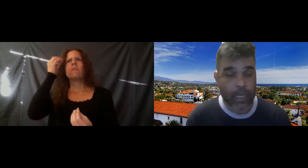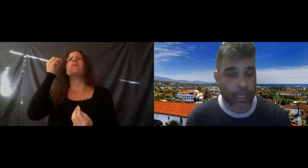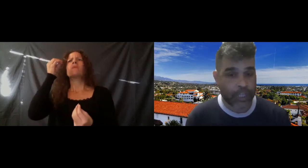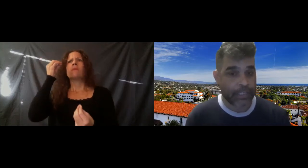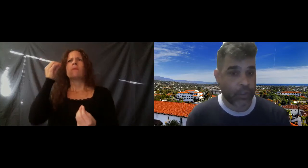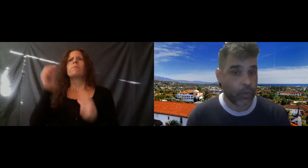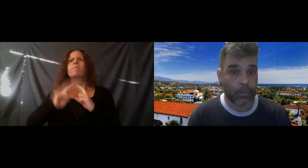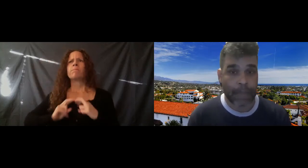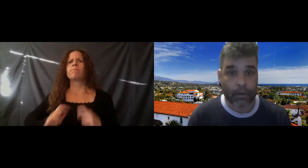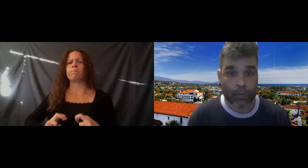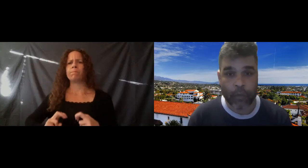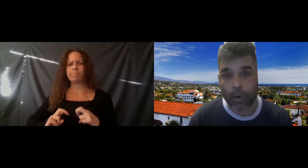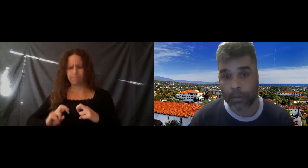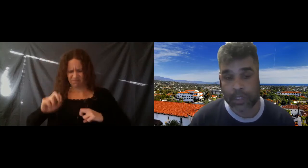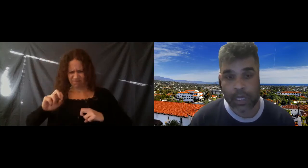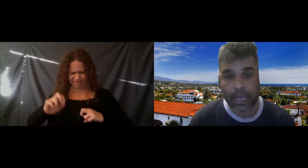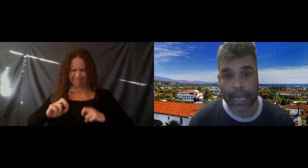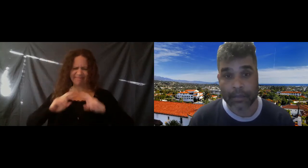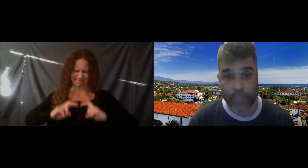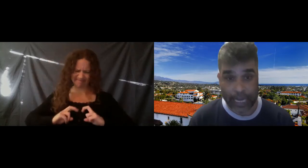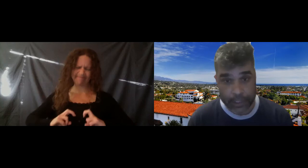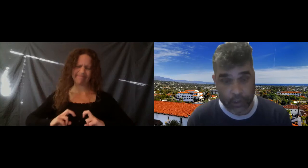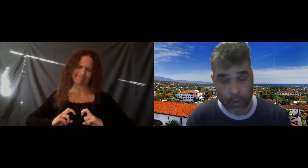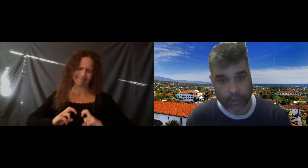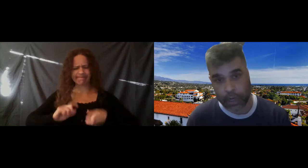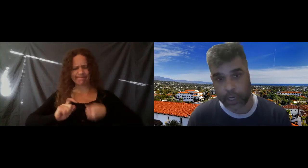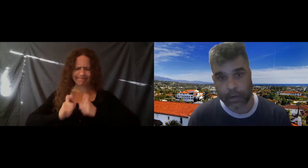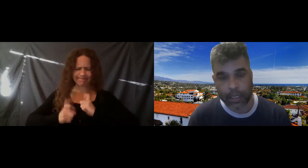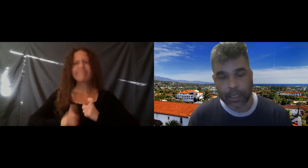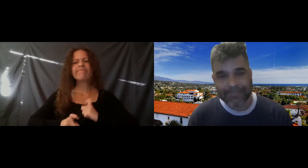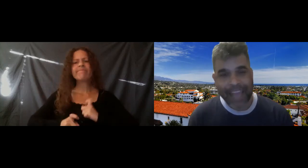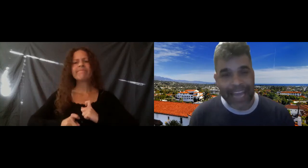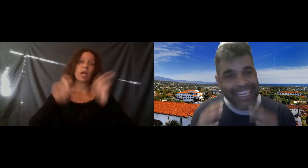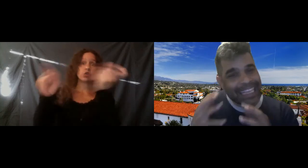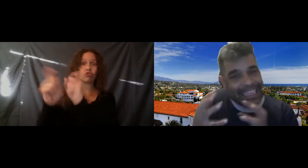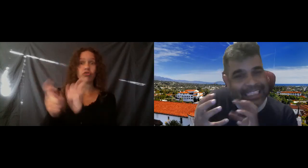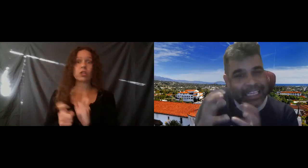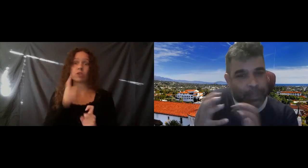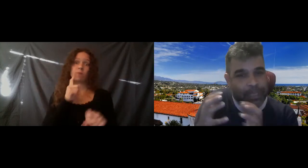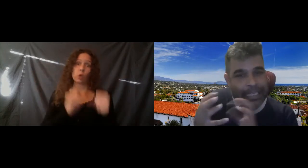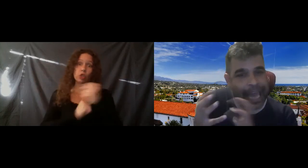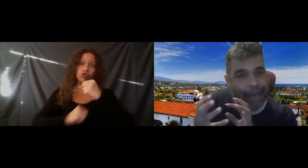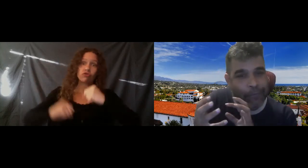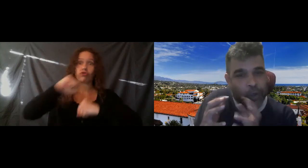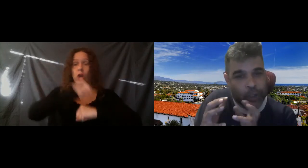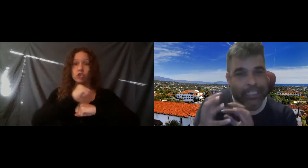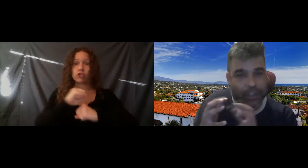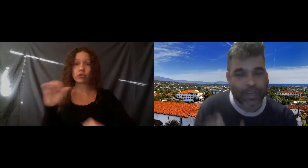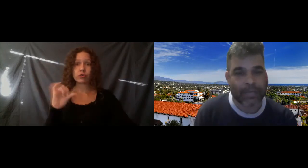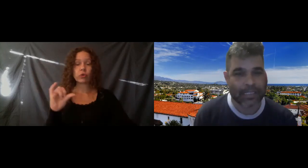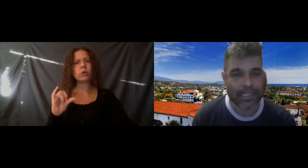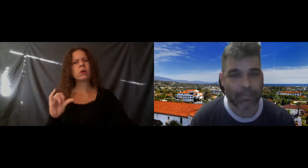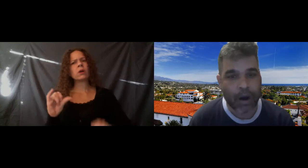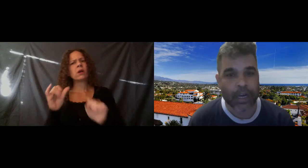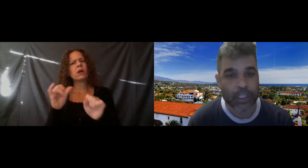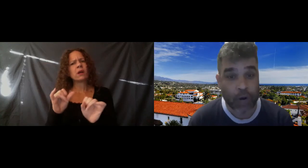also a chance to make reforms and changes to our structure. I think that this inability to have good